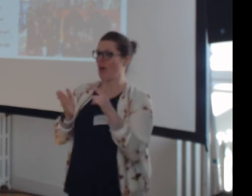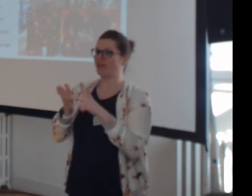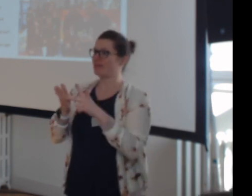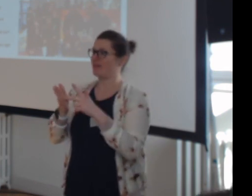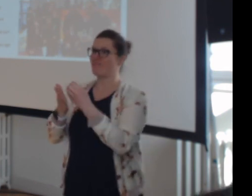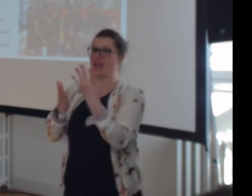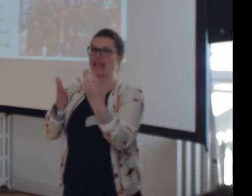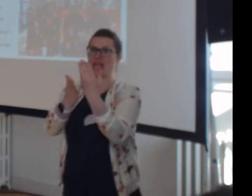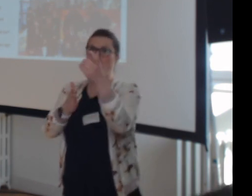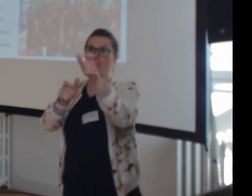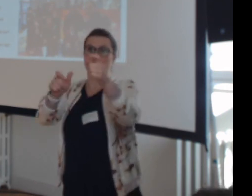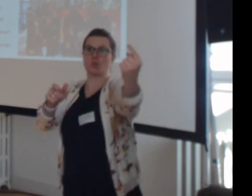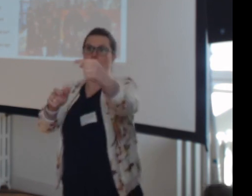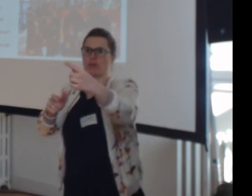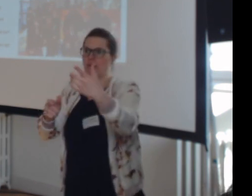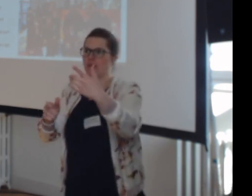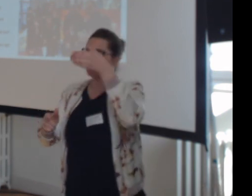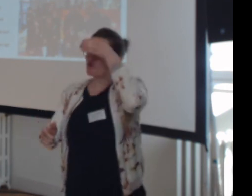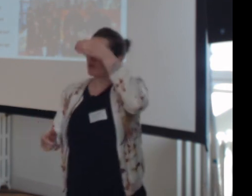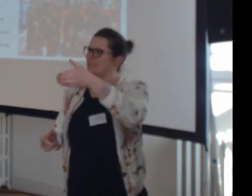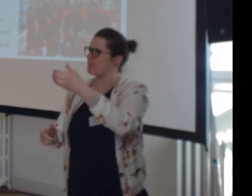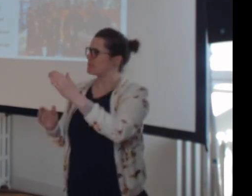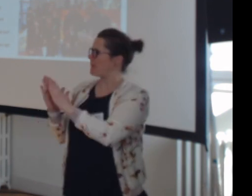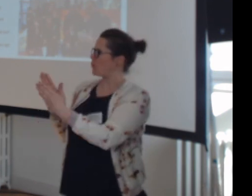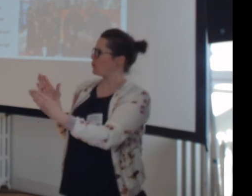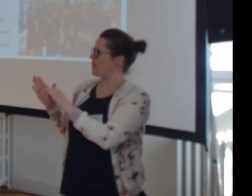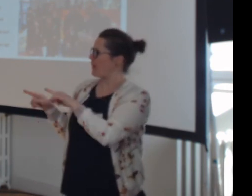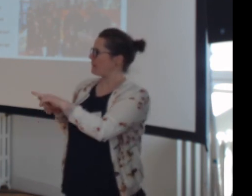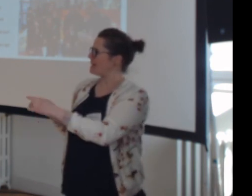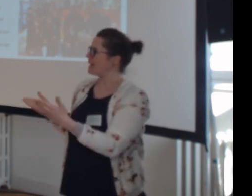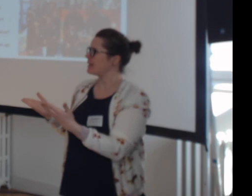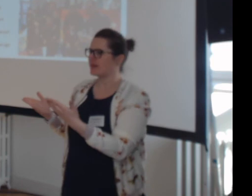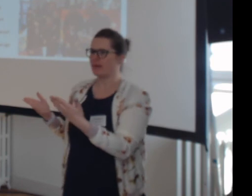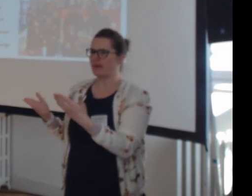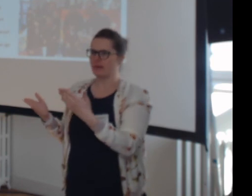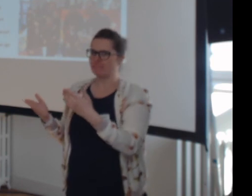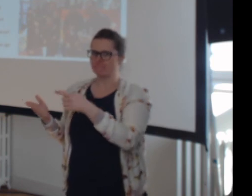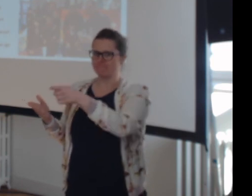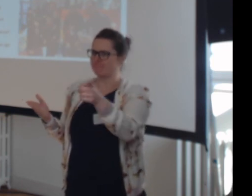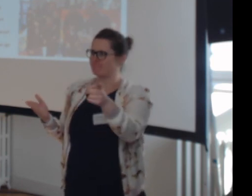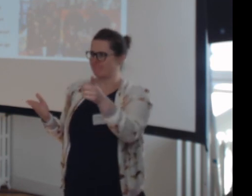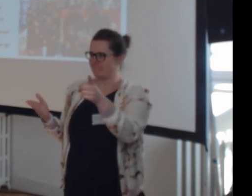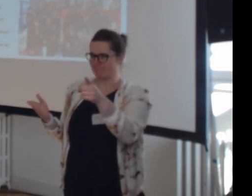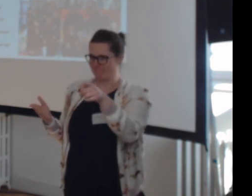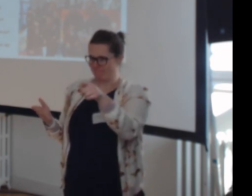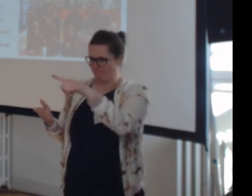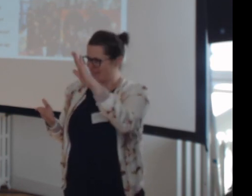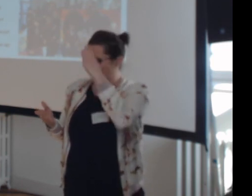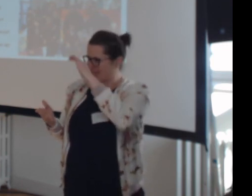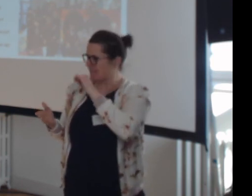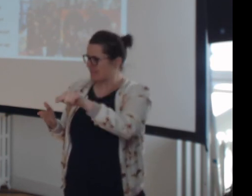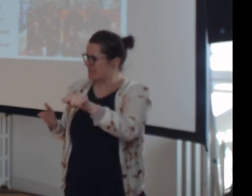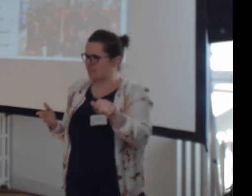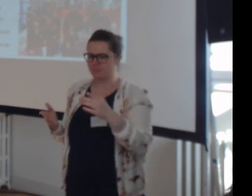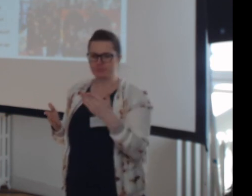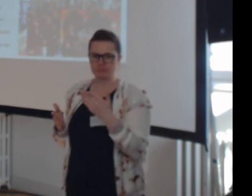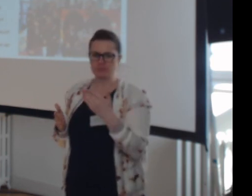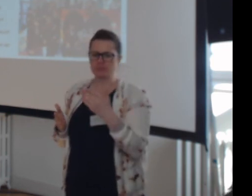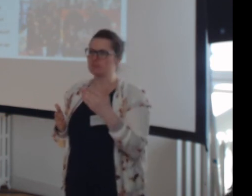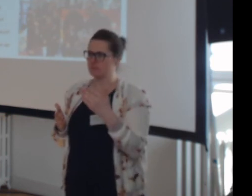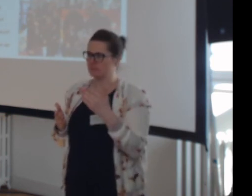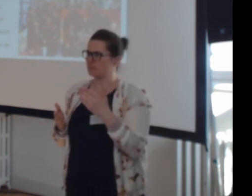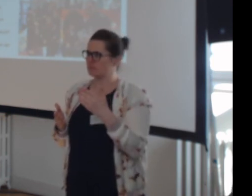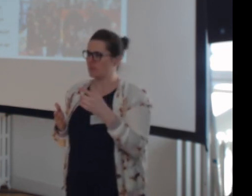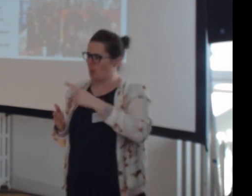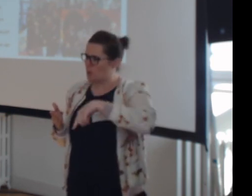what a public library actually is not automatically given. We sometimes, quite often,